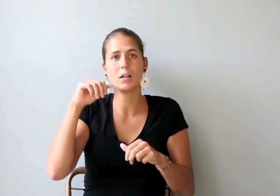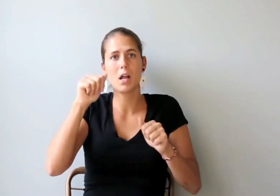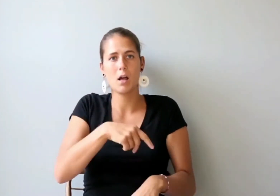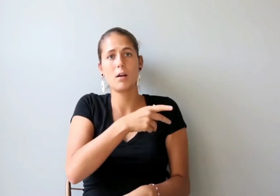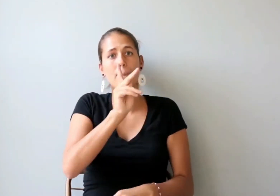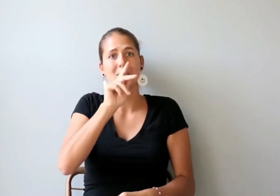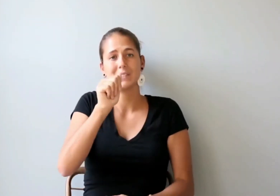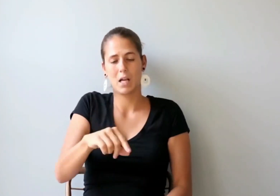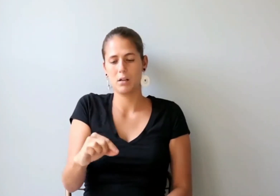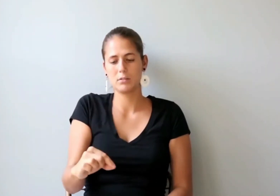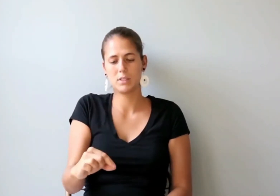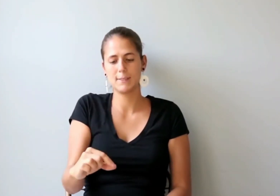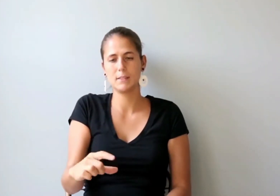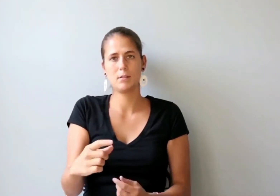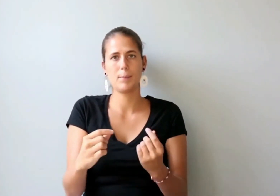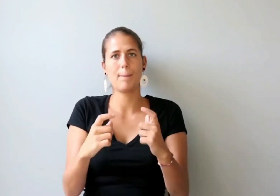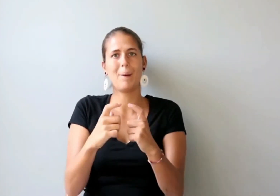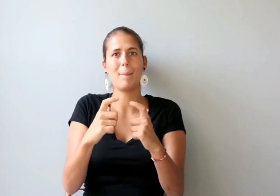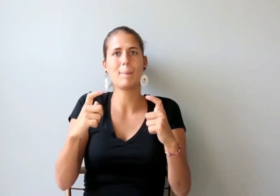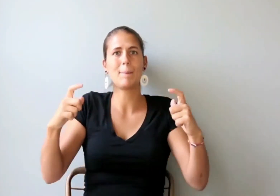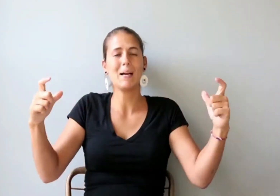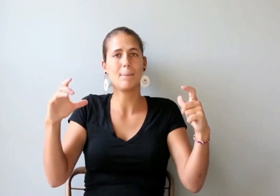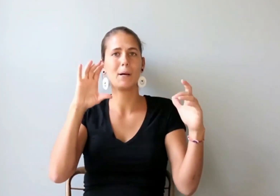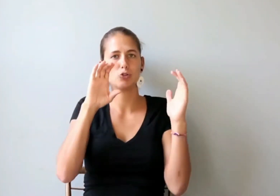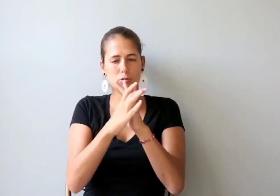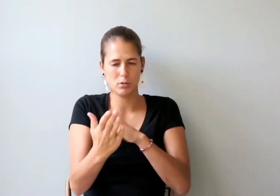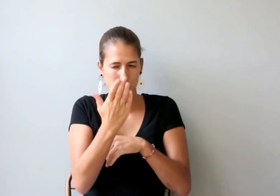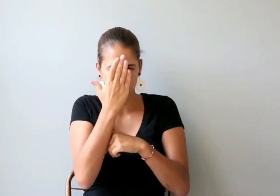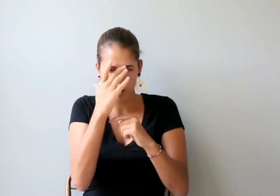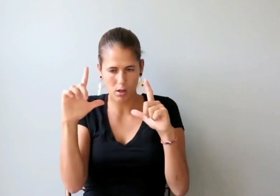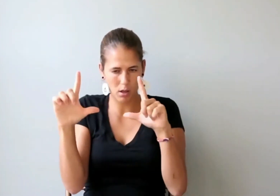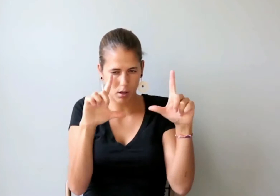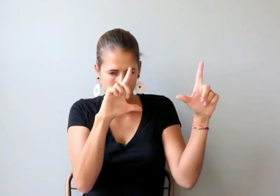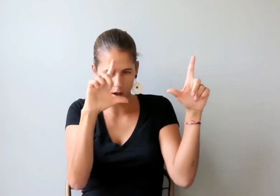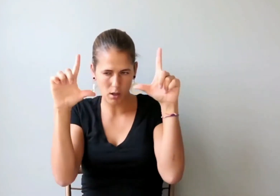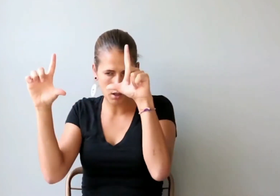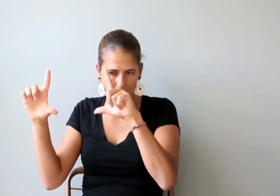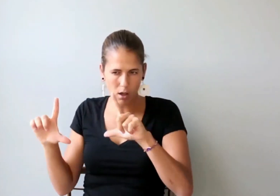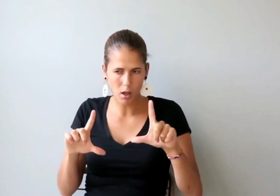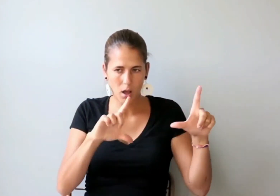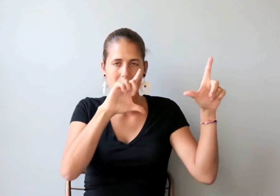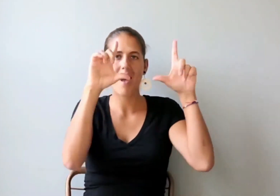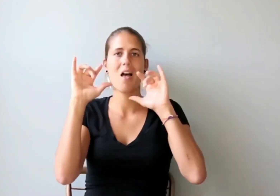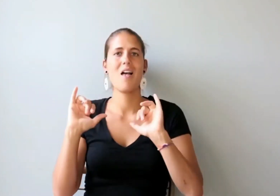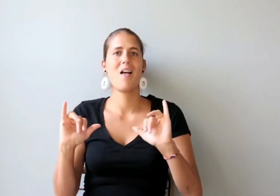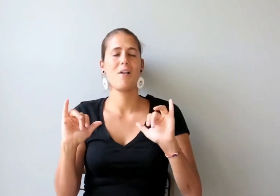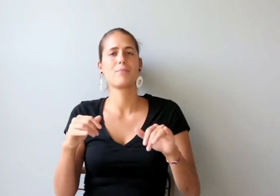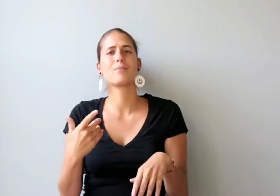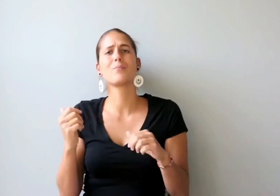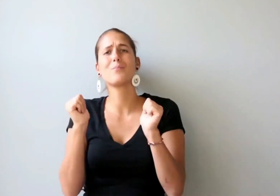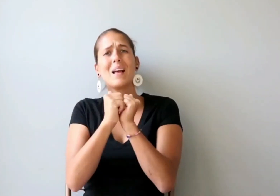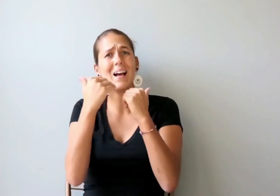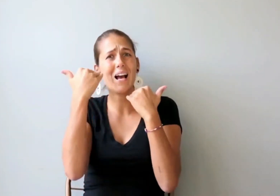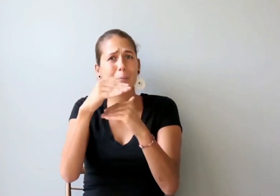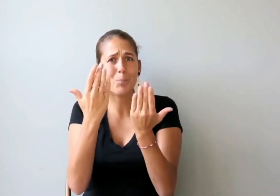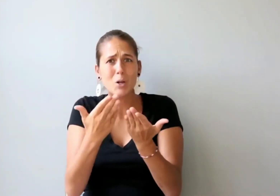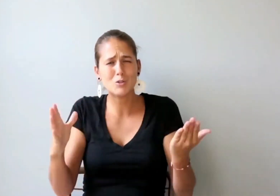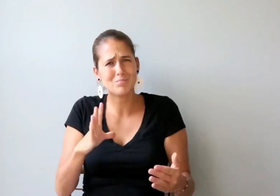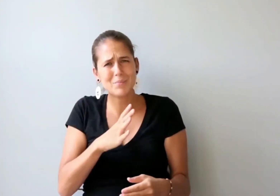written material and then move the screen around as needed to be able to see it. If technologies are not available